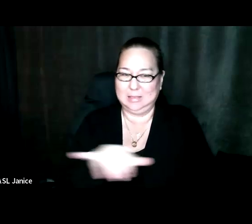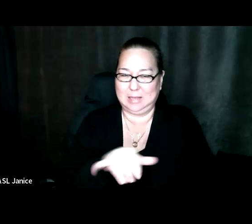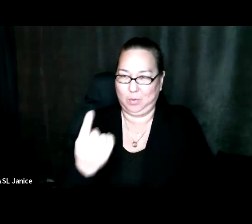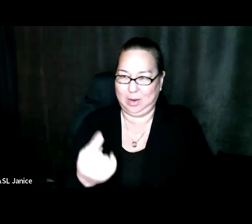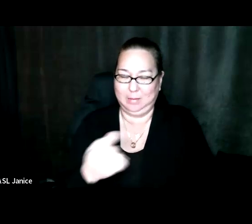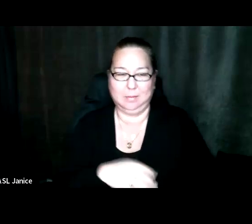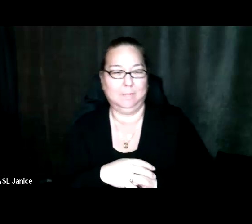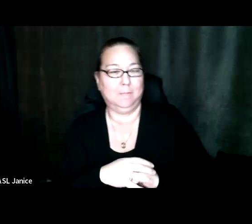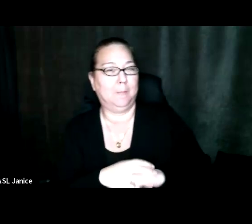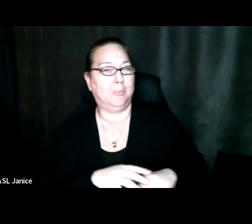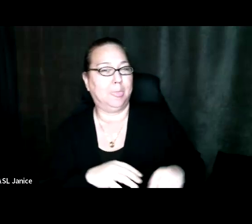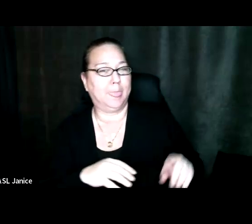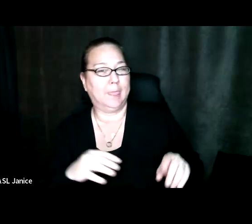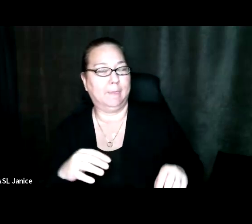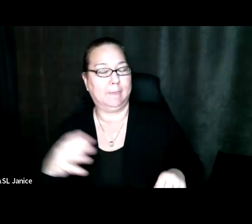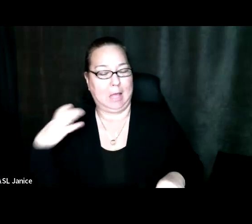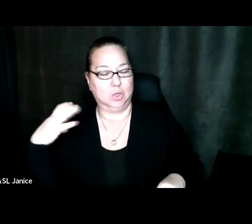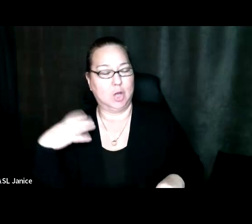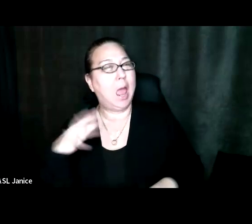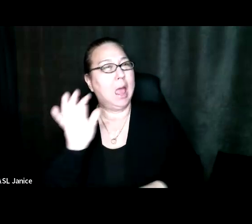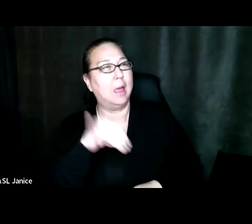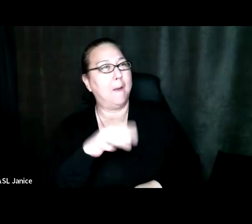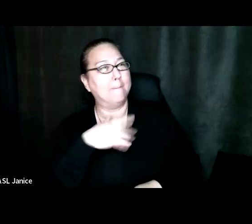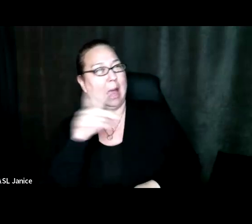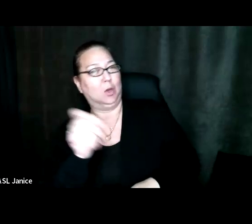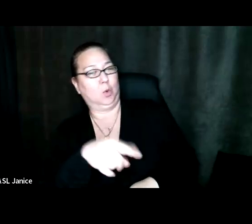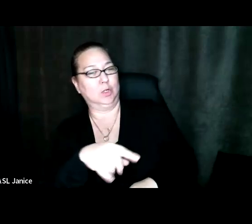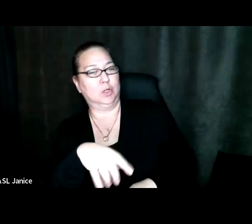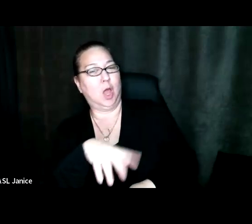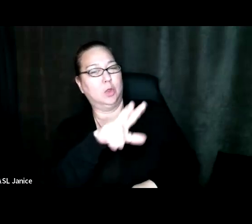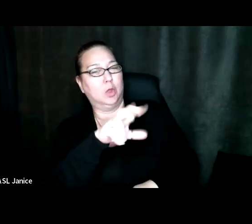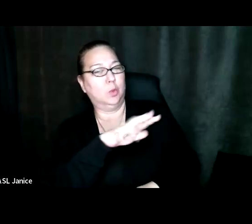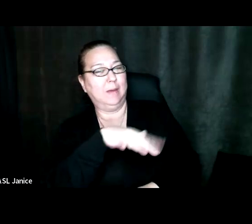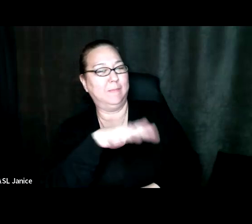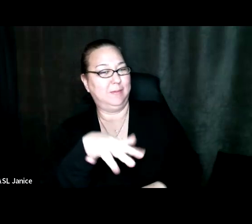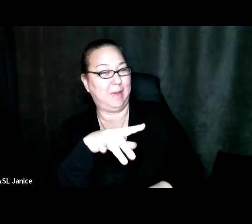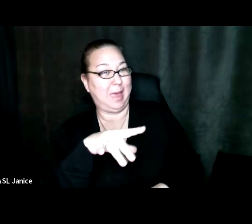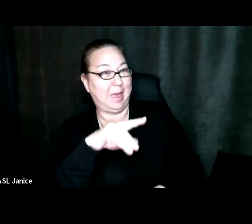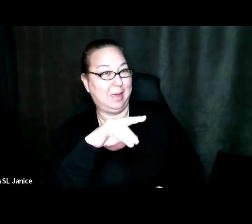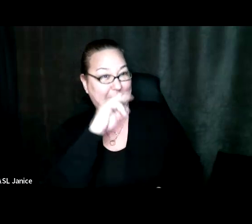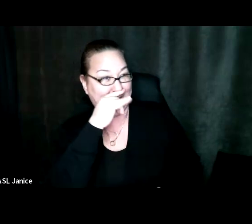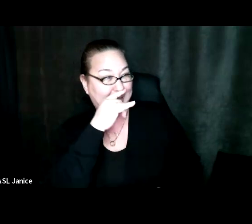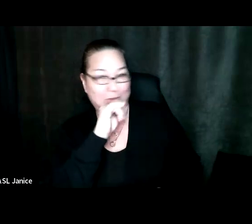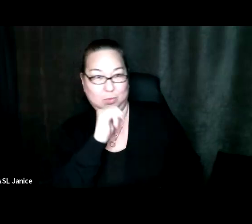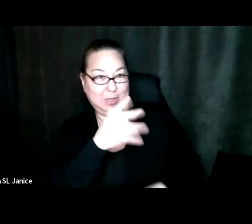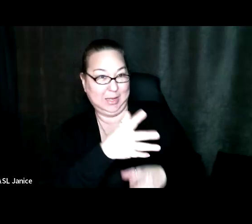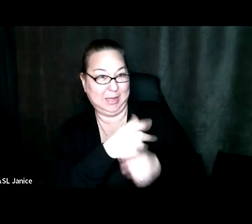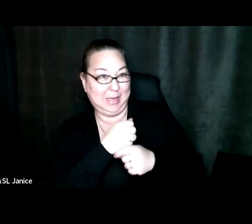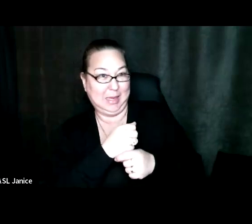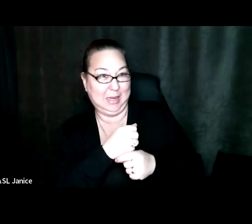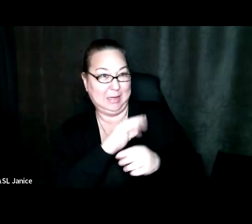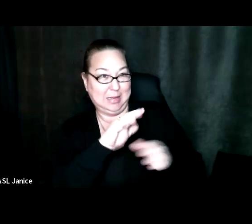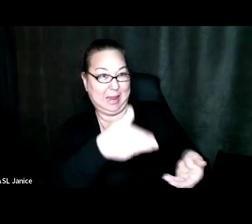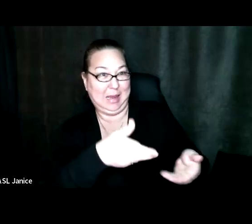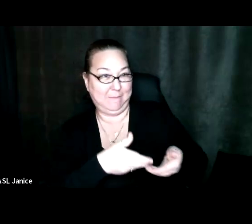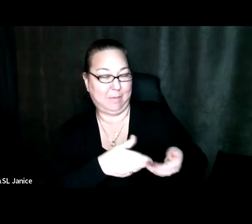more about the 355 kids that did not get an invitation, and Hmm. what did they choose to do? How many of